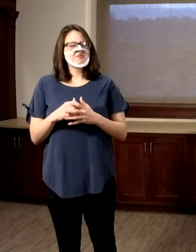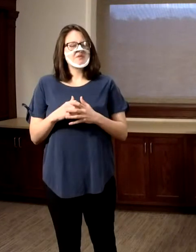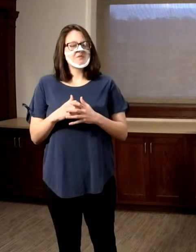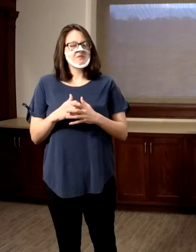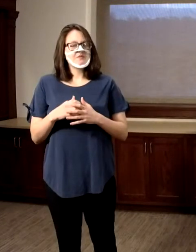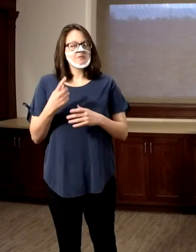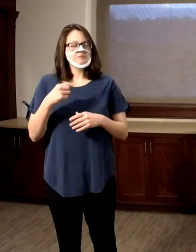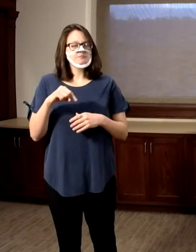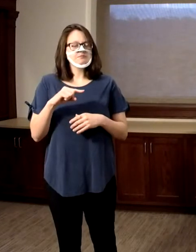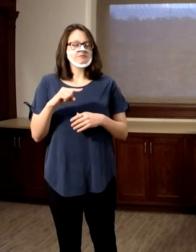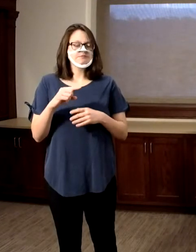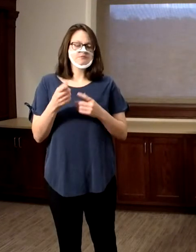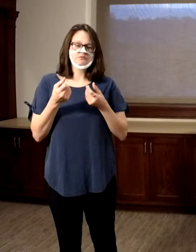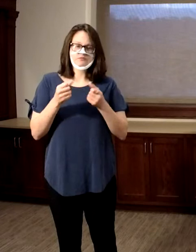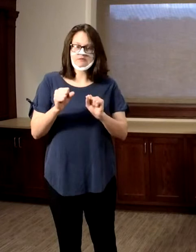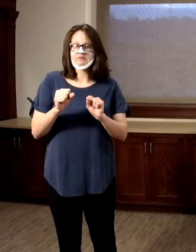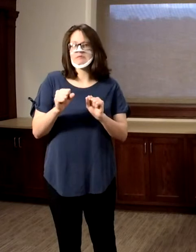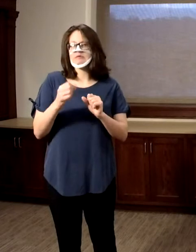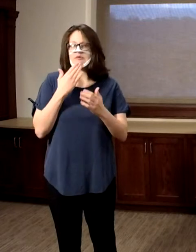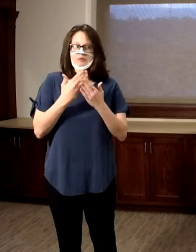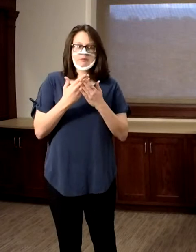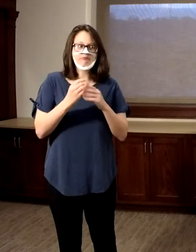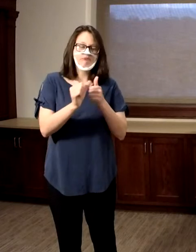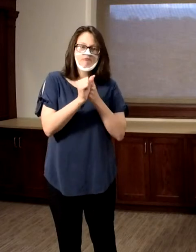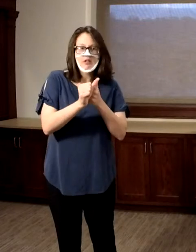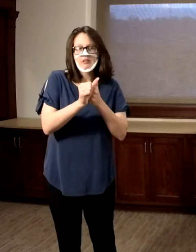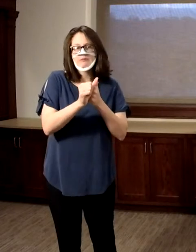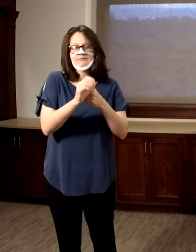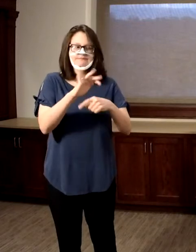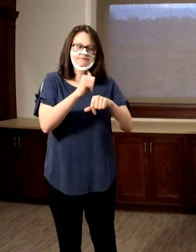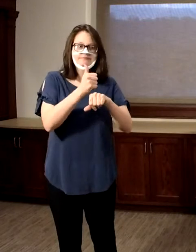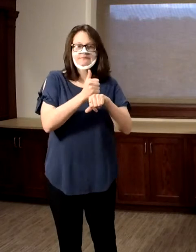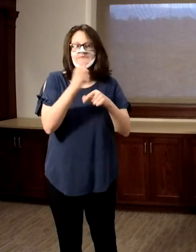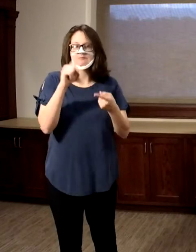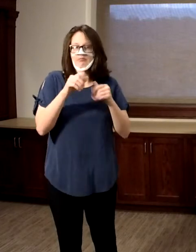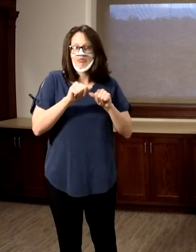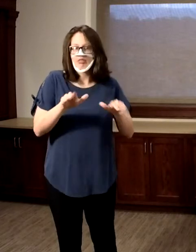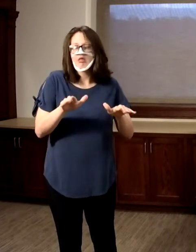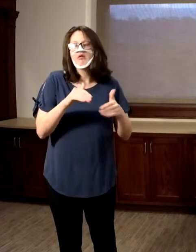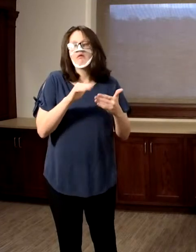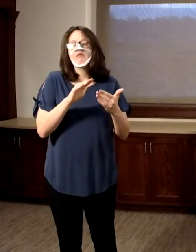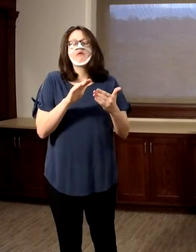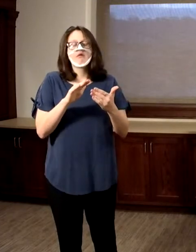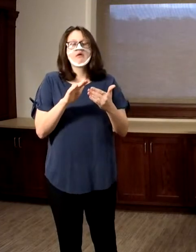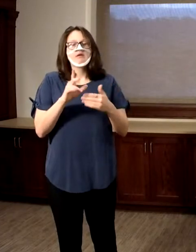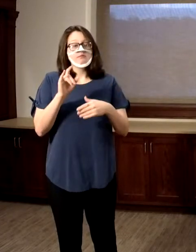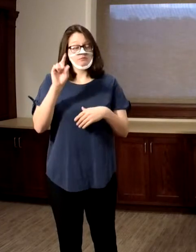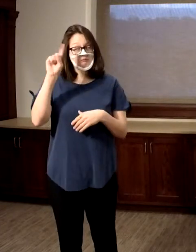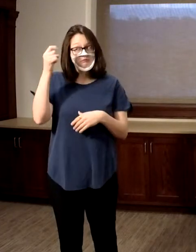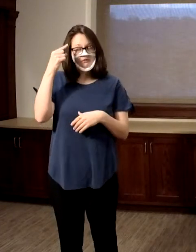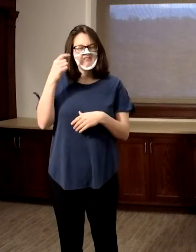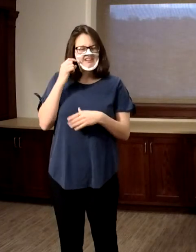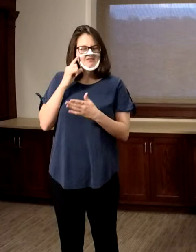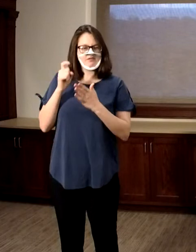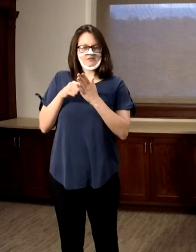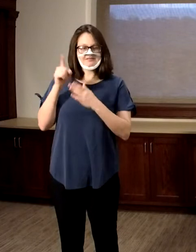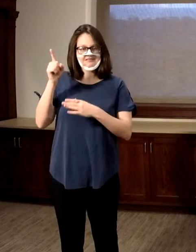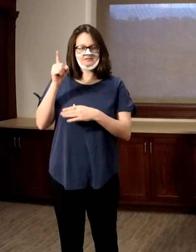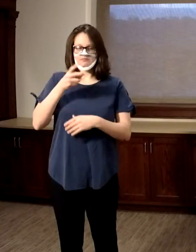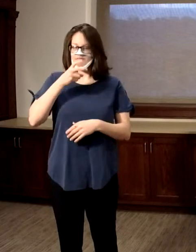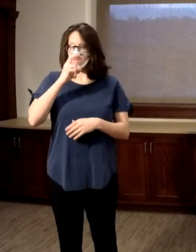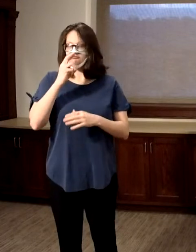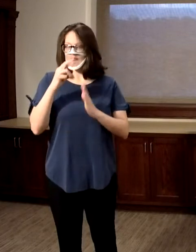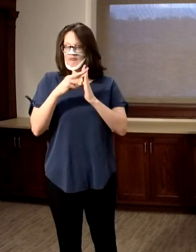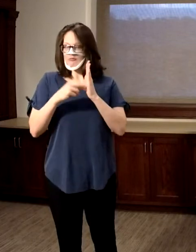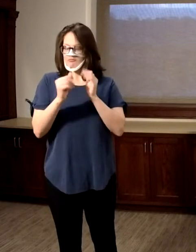all try to be as far as following the mitigating strategies, and I know this governor, the one thing about the governor is he's a stickler for rules